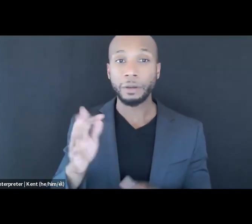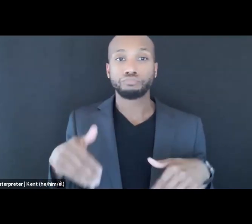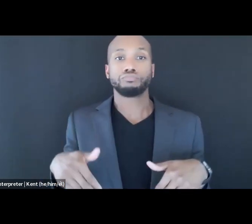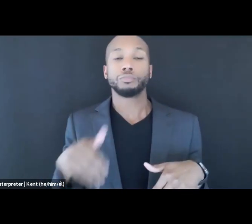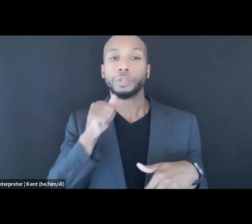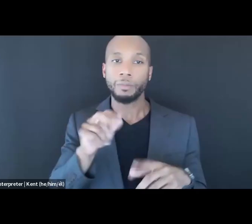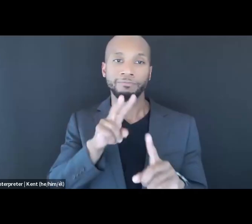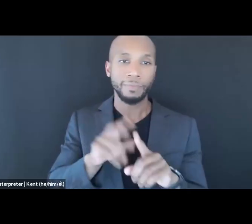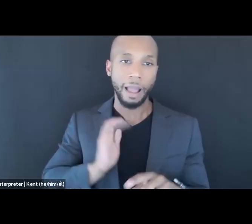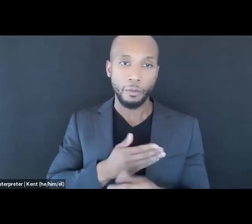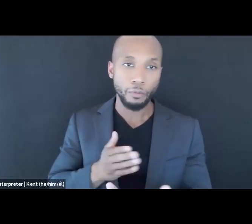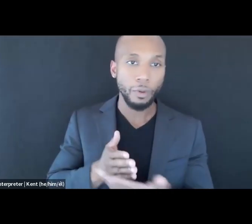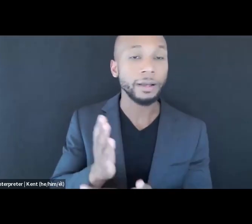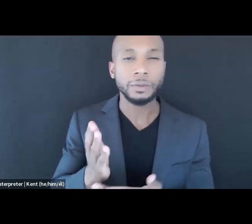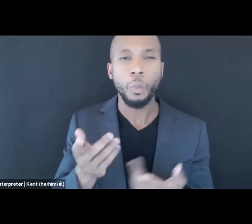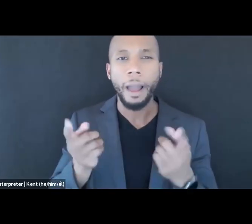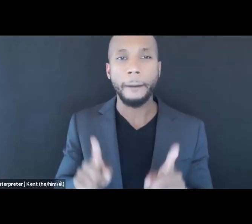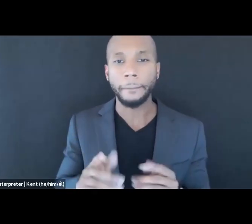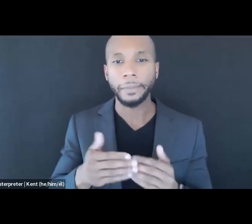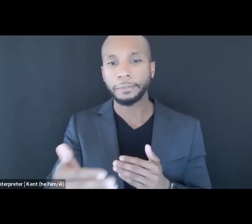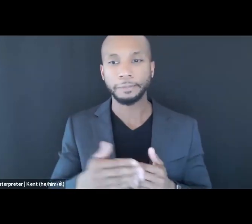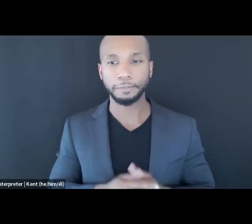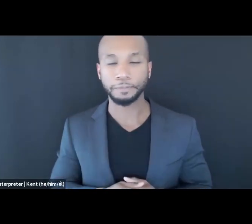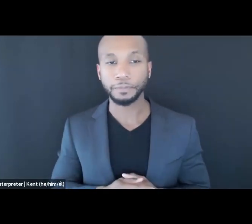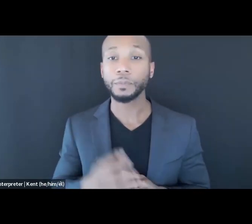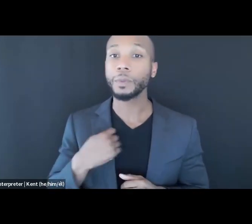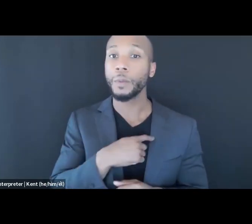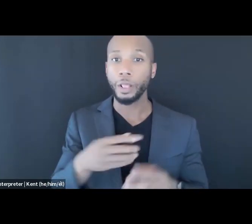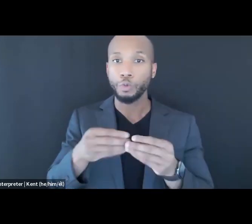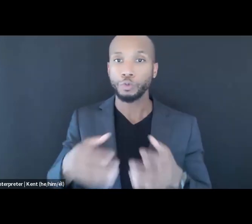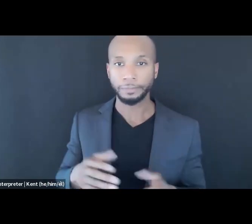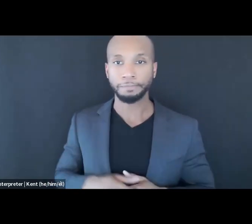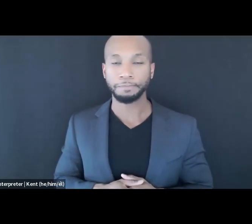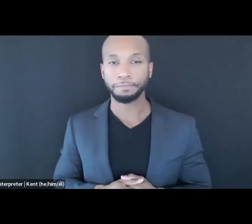rights, what happens? We lose them.